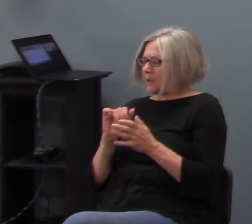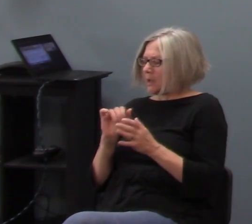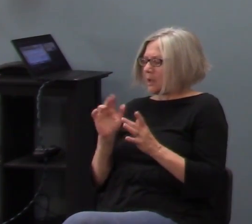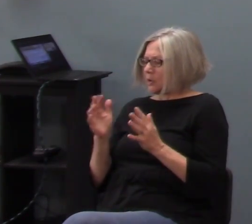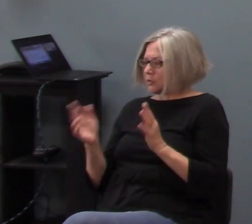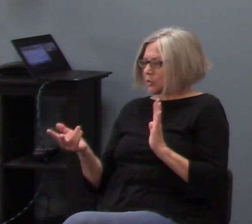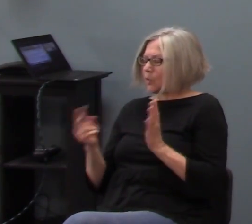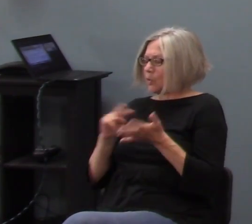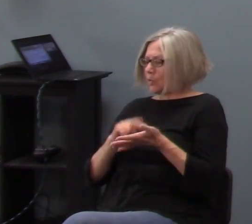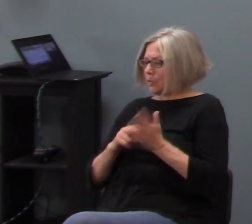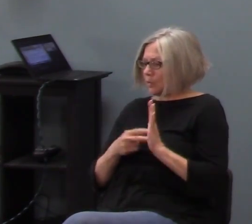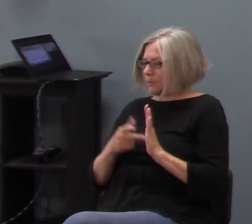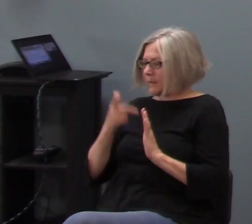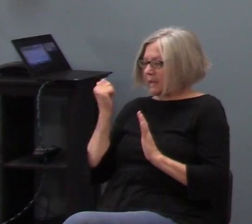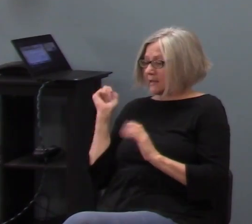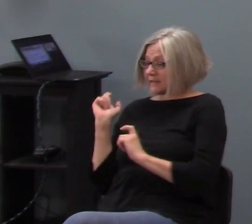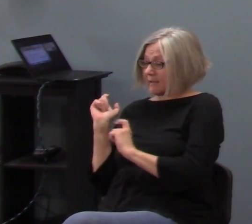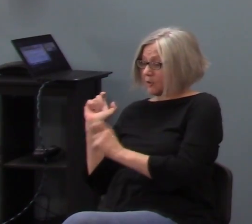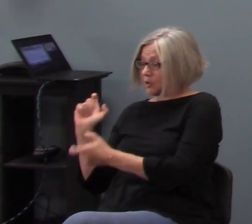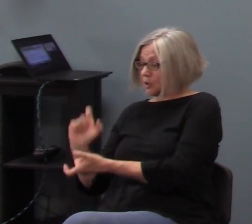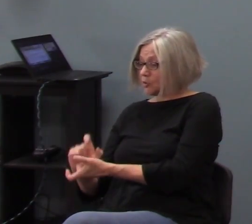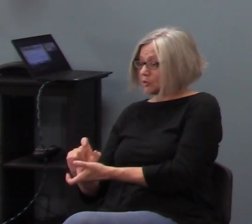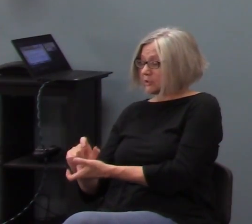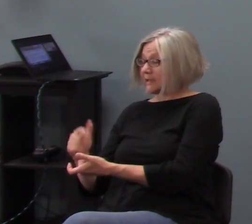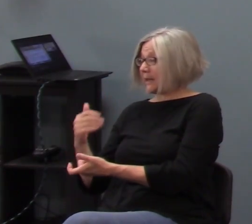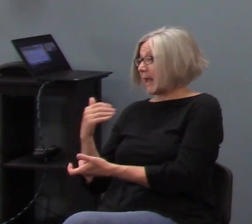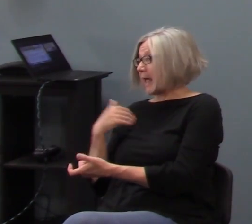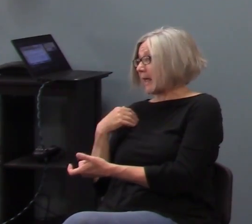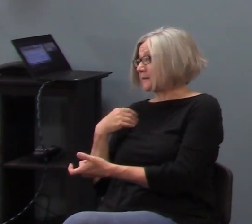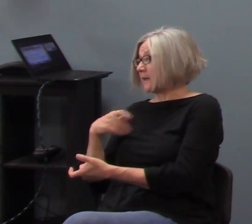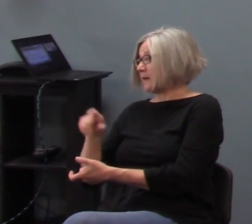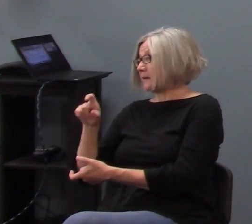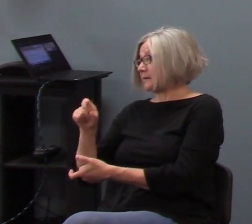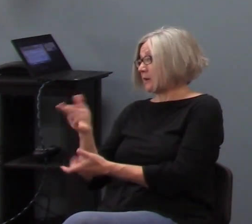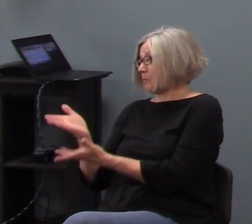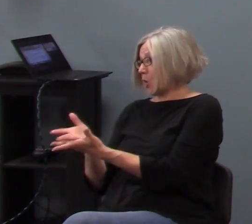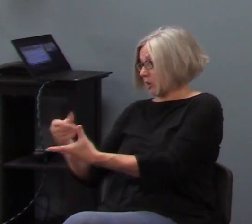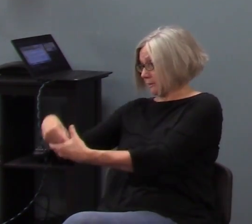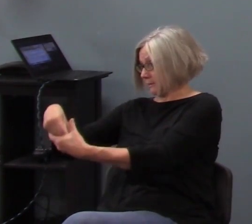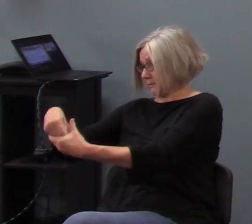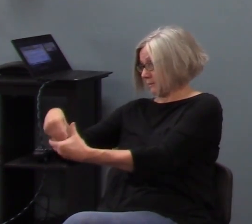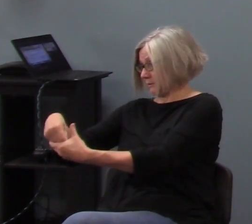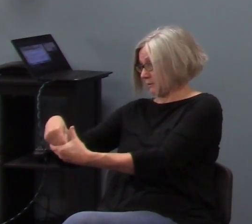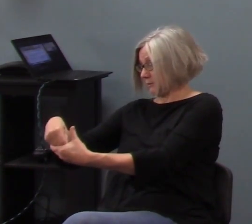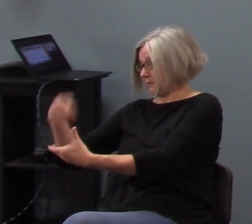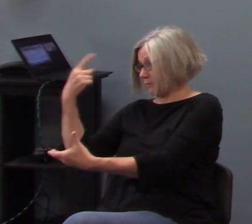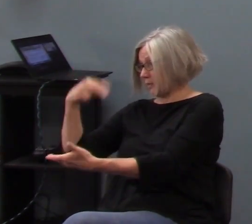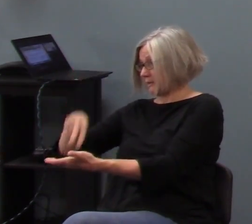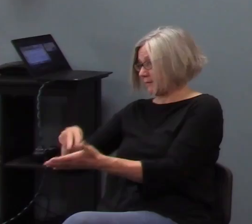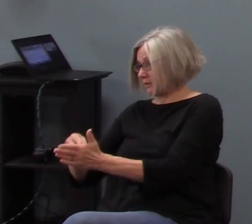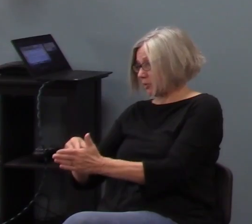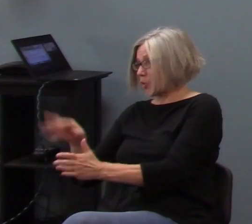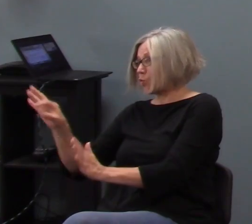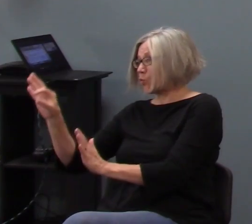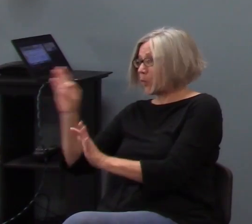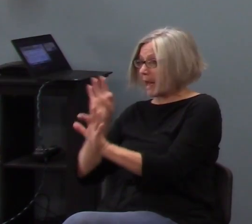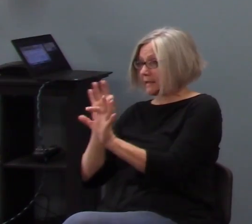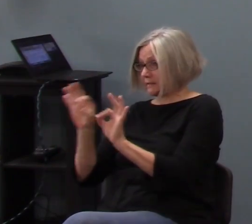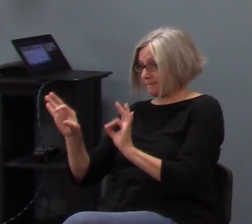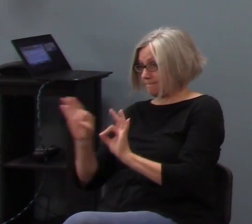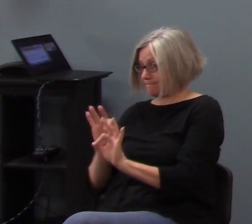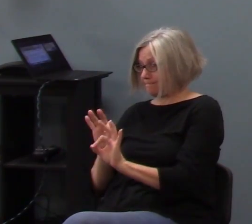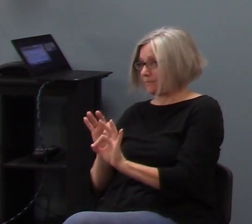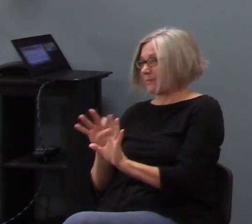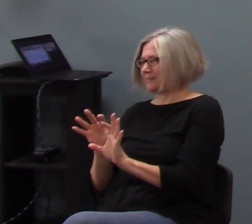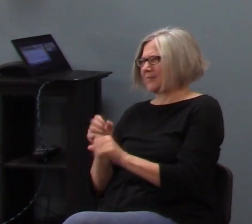So, because evolution has as a necessary component of its definition, random cause. I mean,